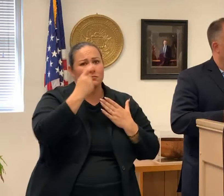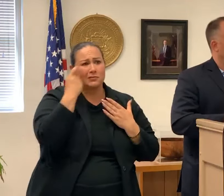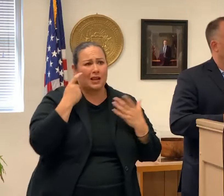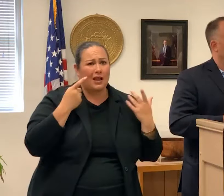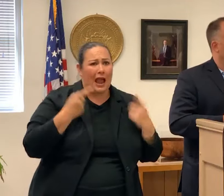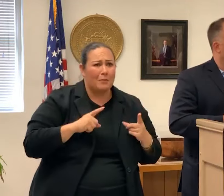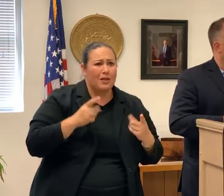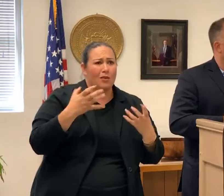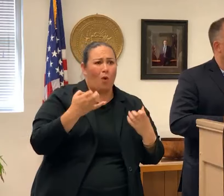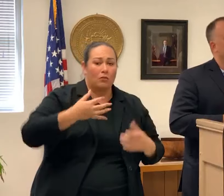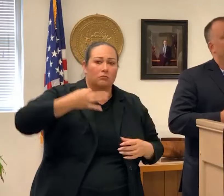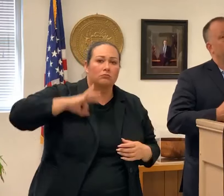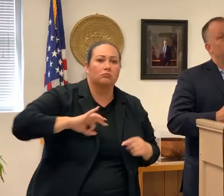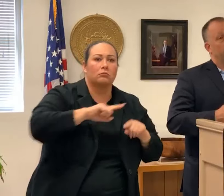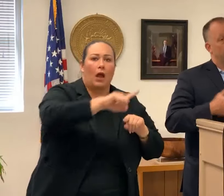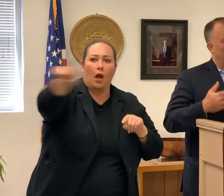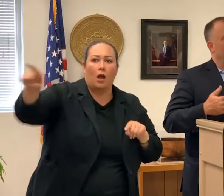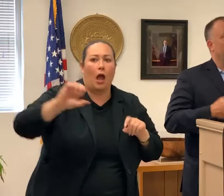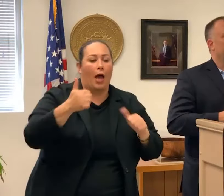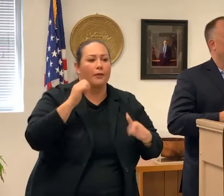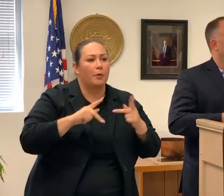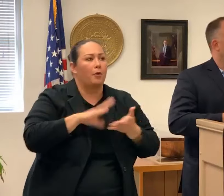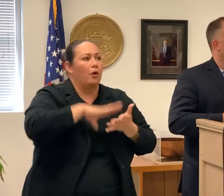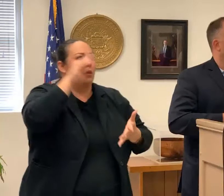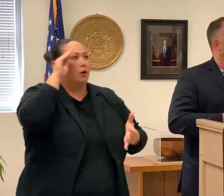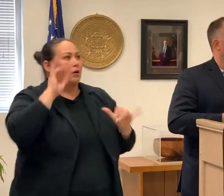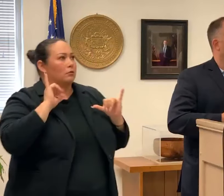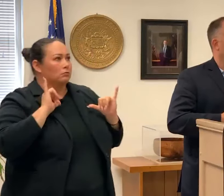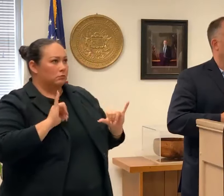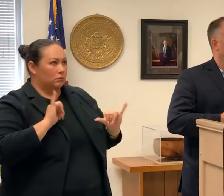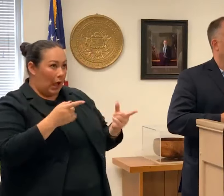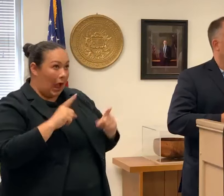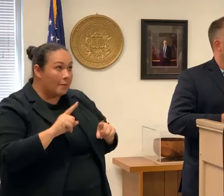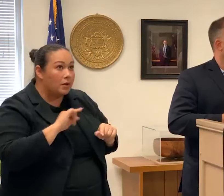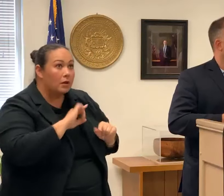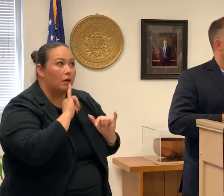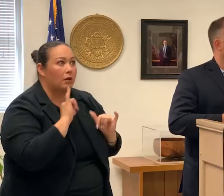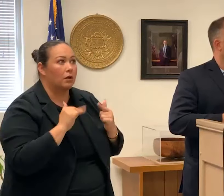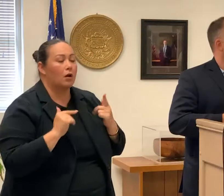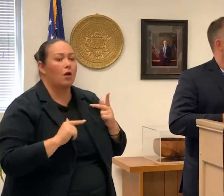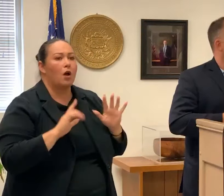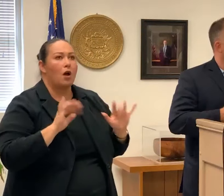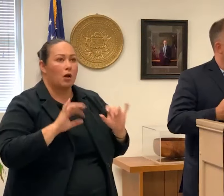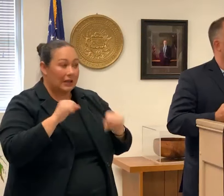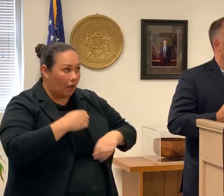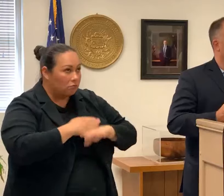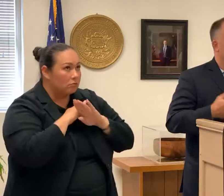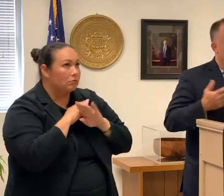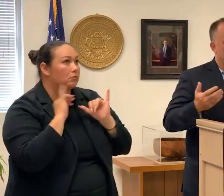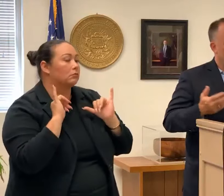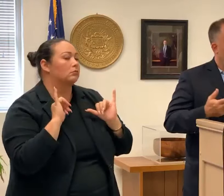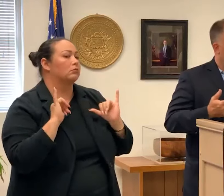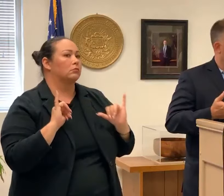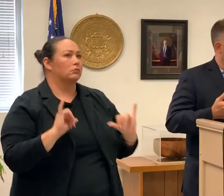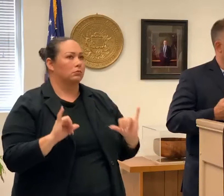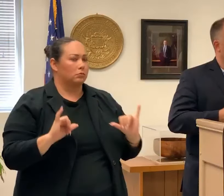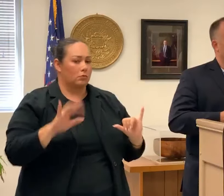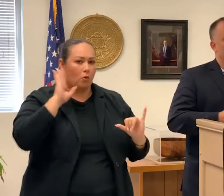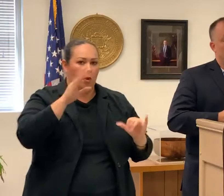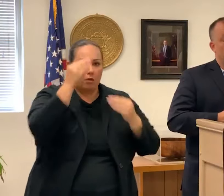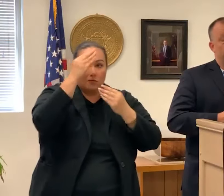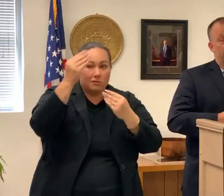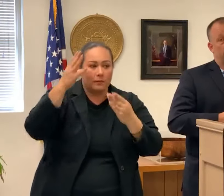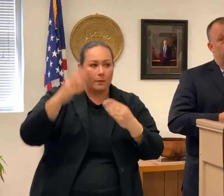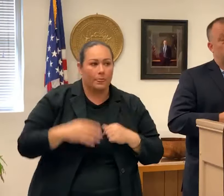for, you know, for our community, that other fires can be stopped or other people can get more alerts, which is what